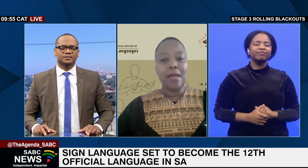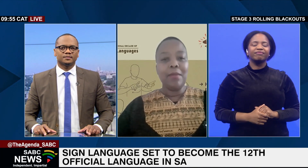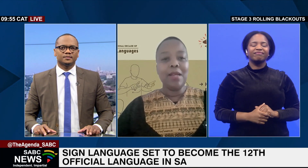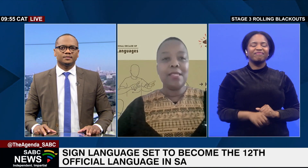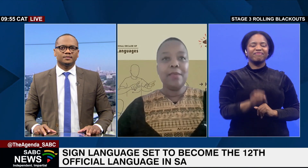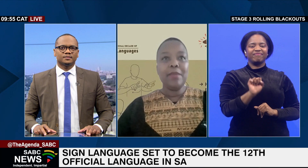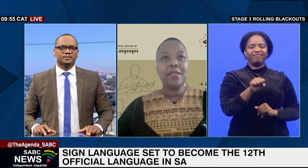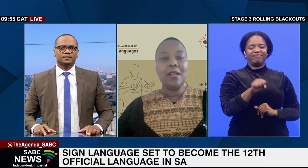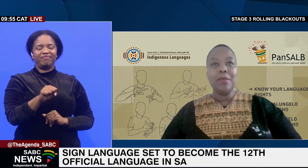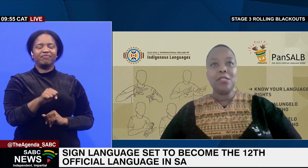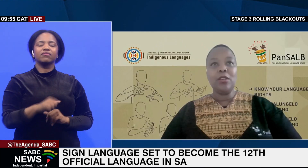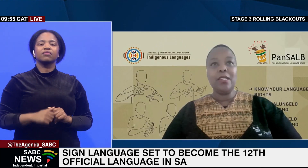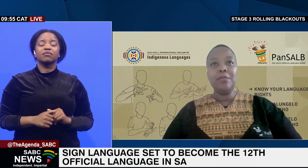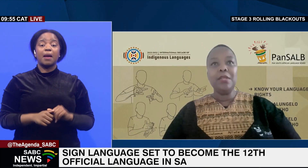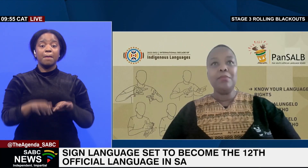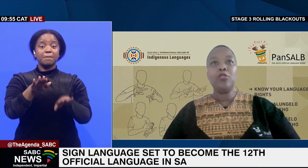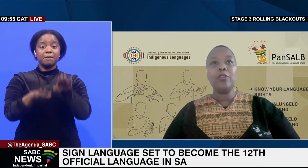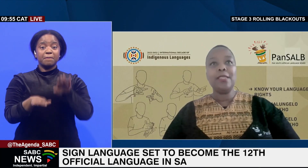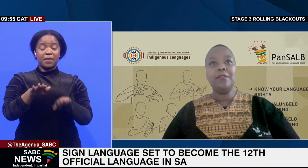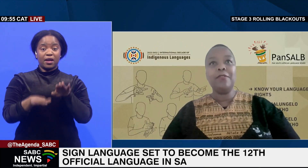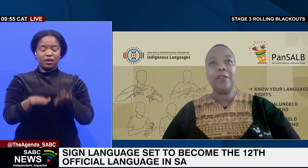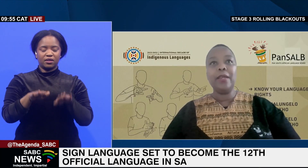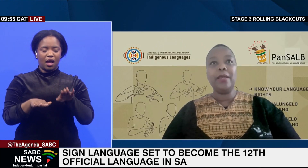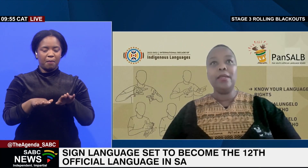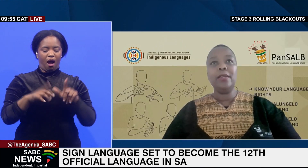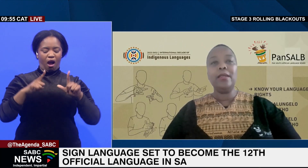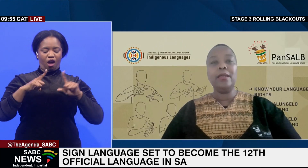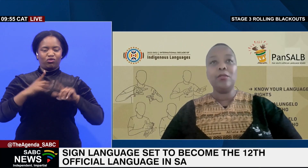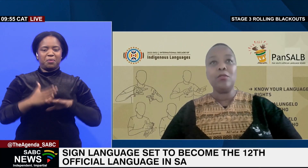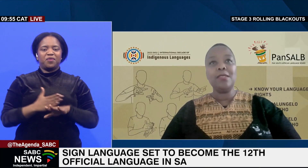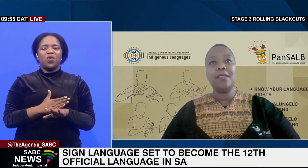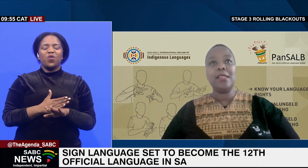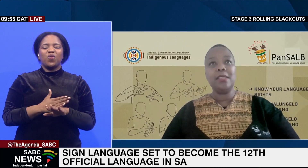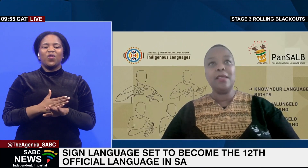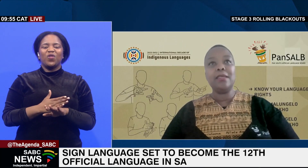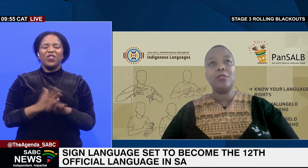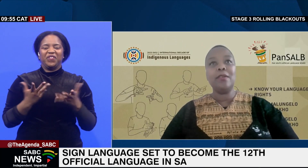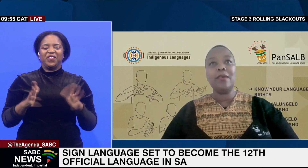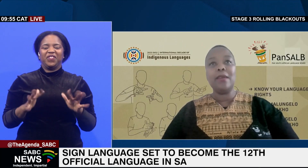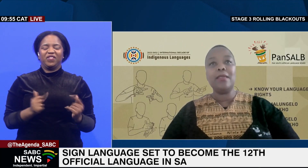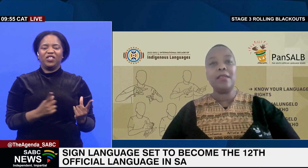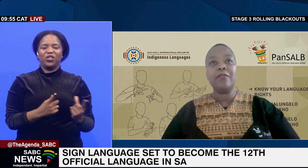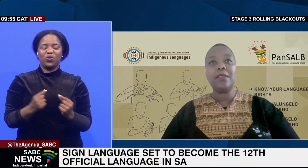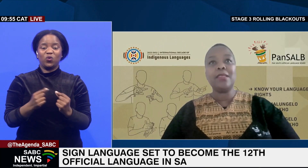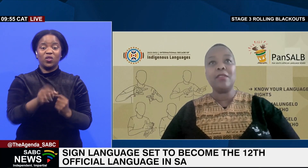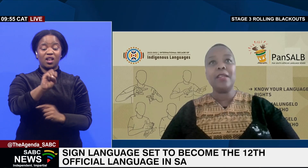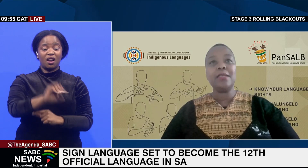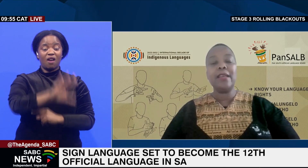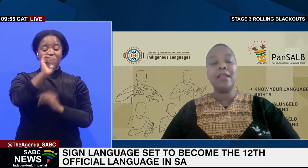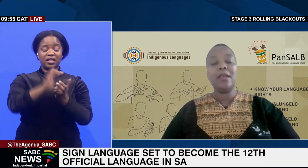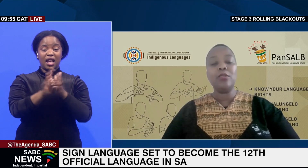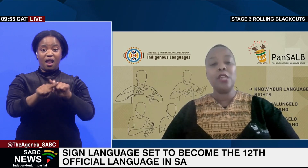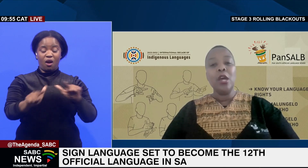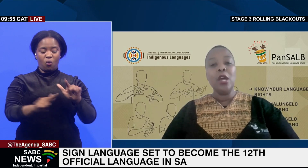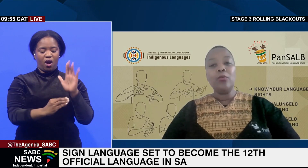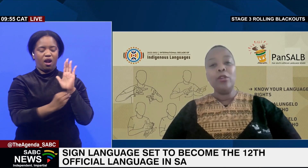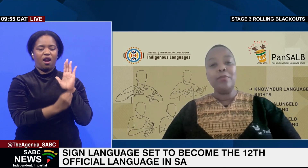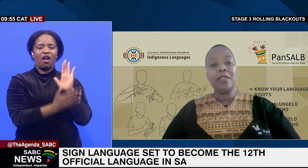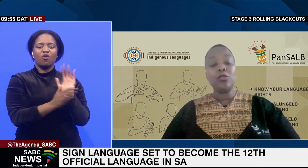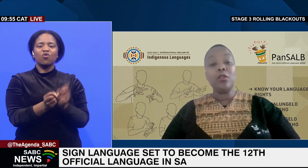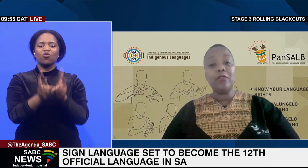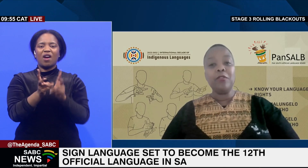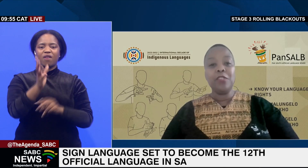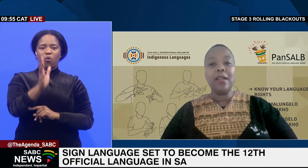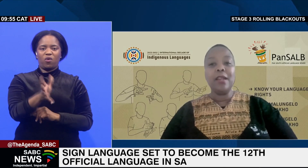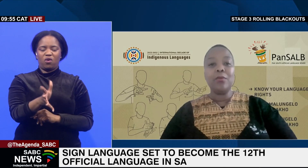Yes, I must say PanSAP has already been proactive in consideration that the South African Sign Language will be